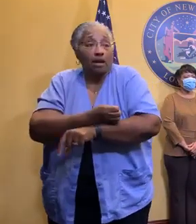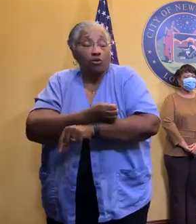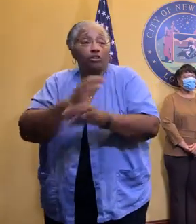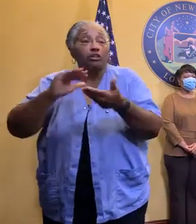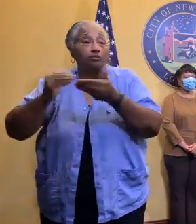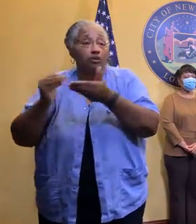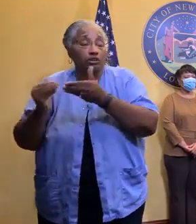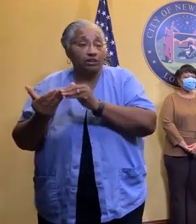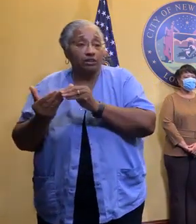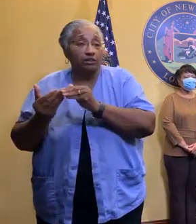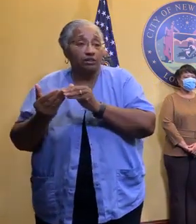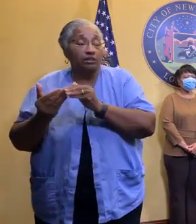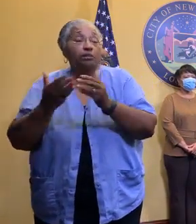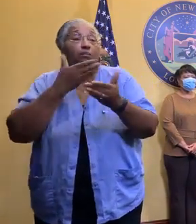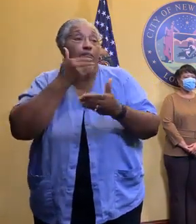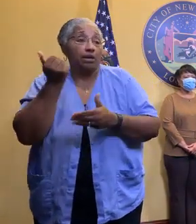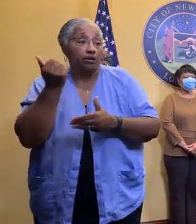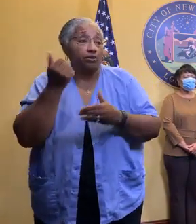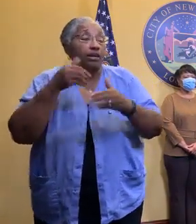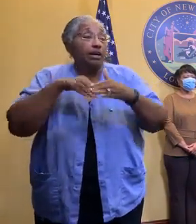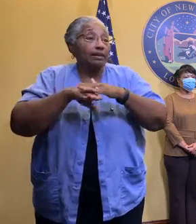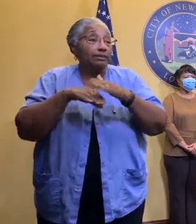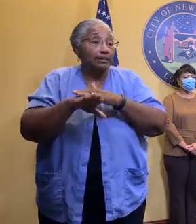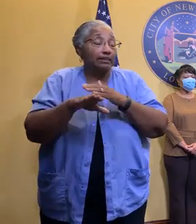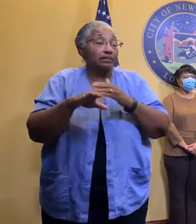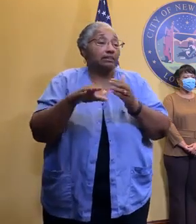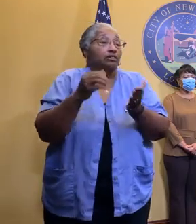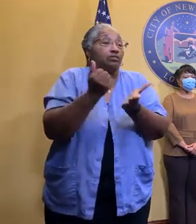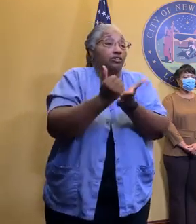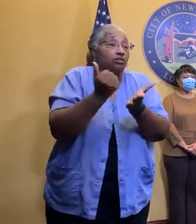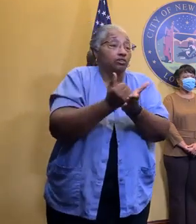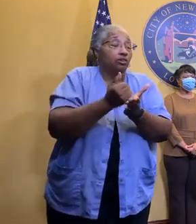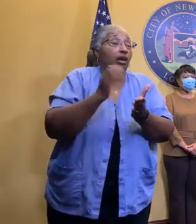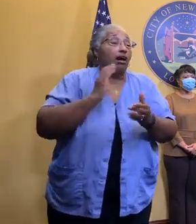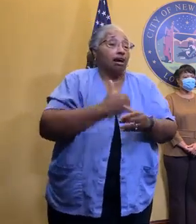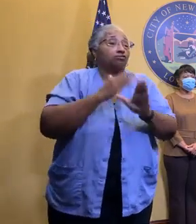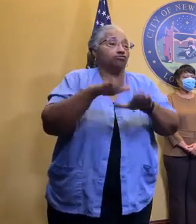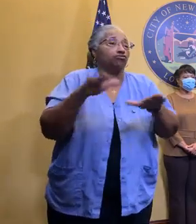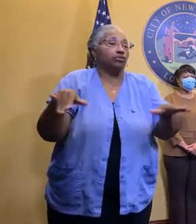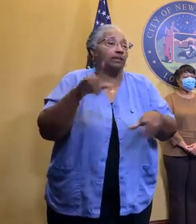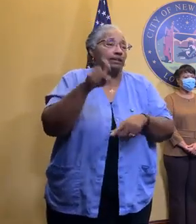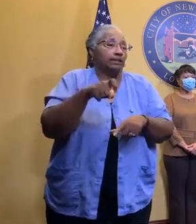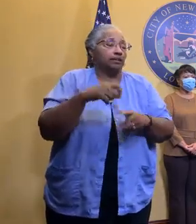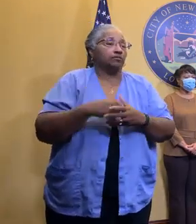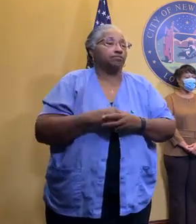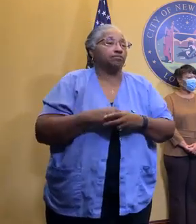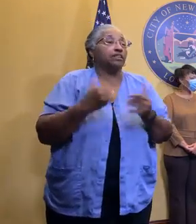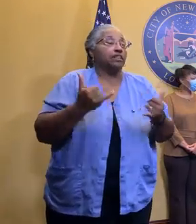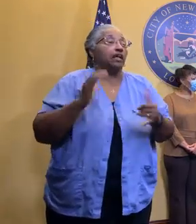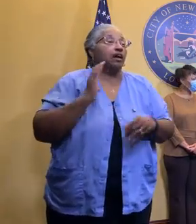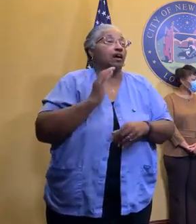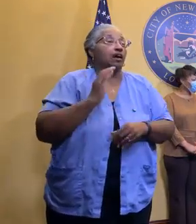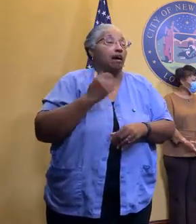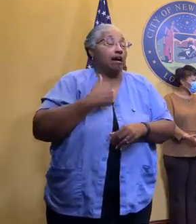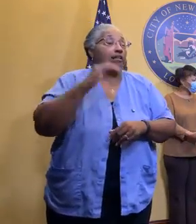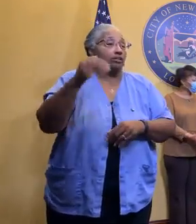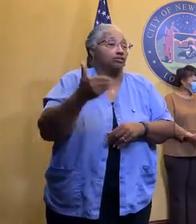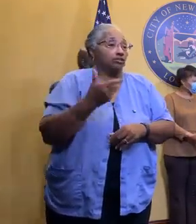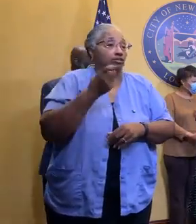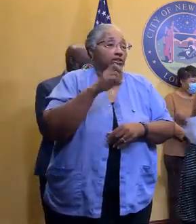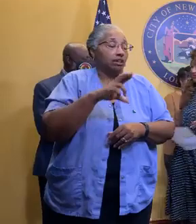communities to more effectively access resources to support our children. I'll now introduce Dr. Arnold James.